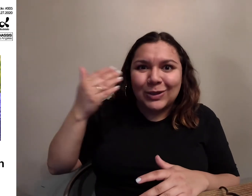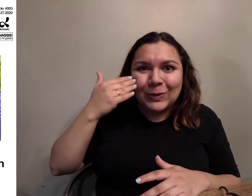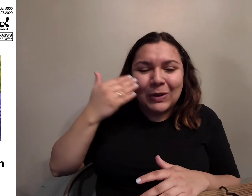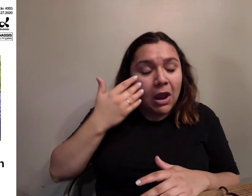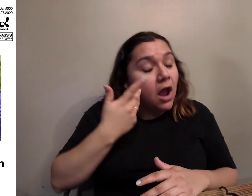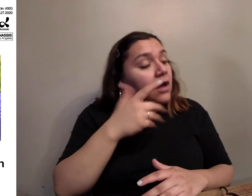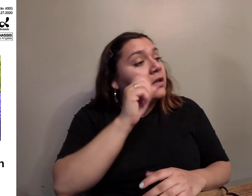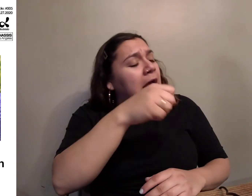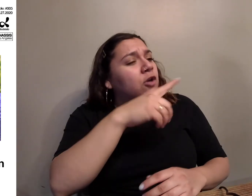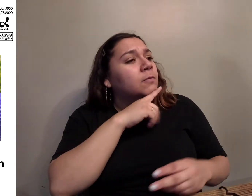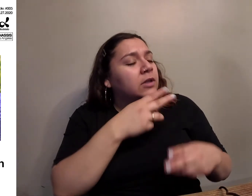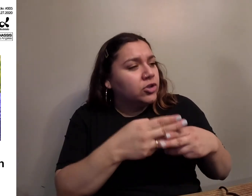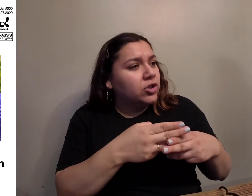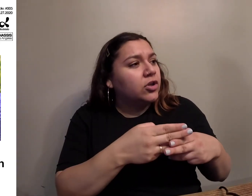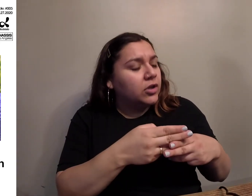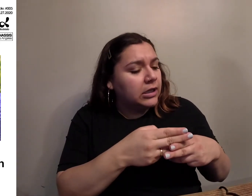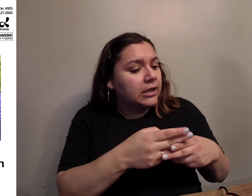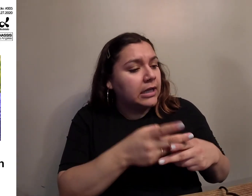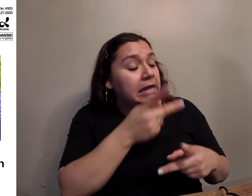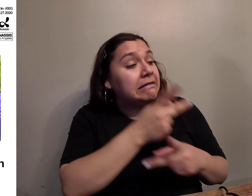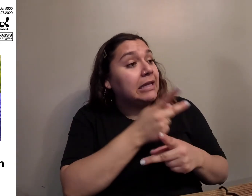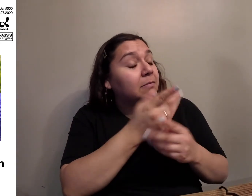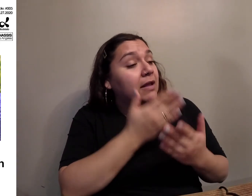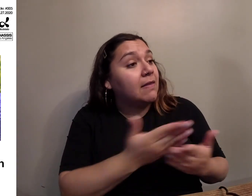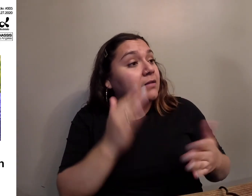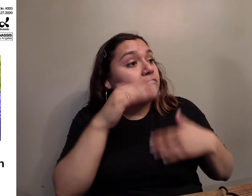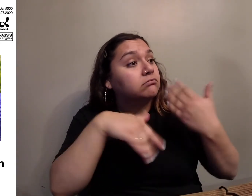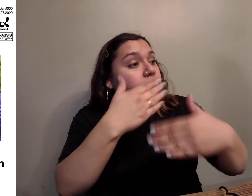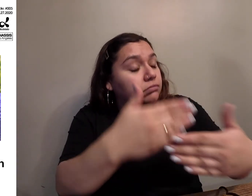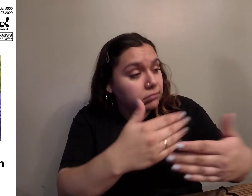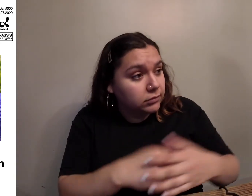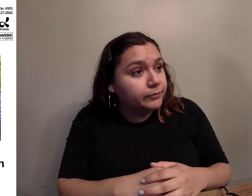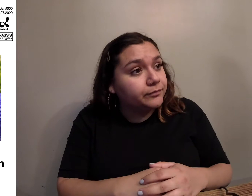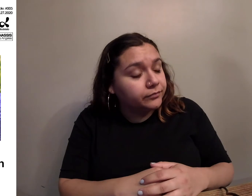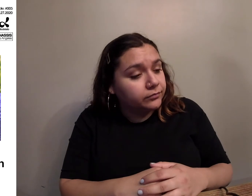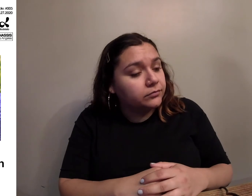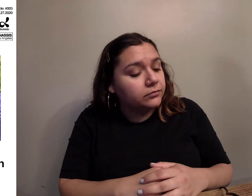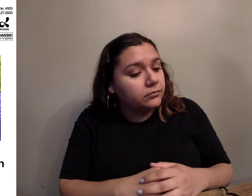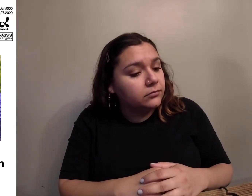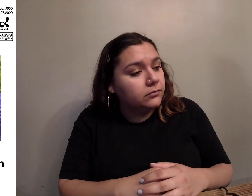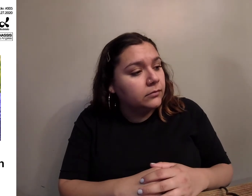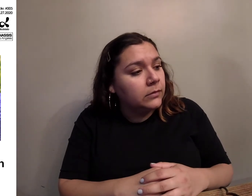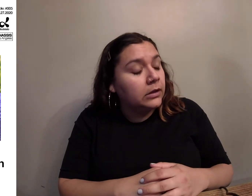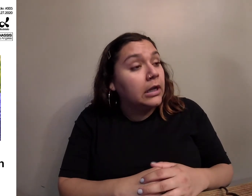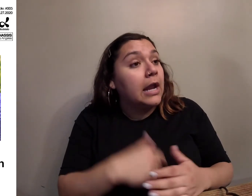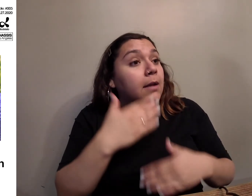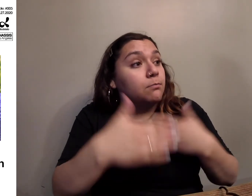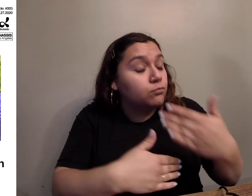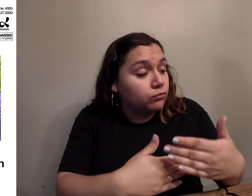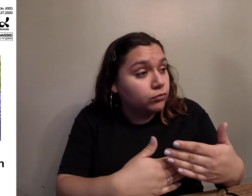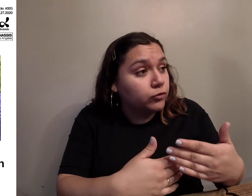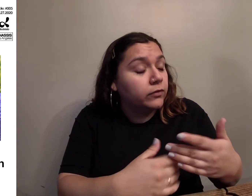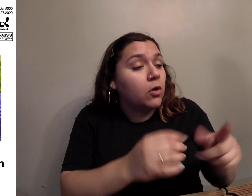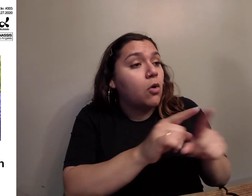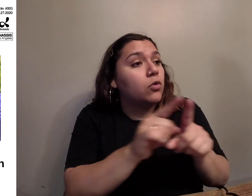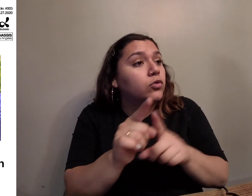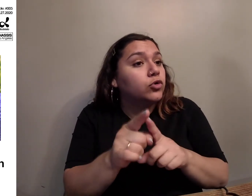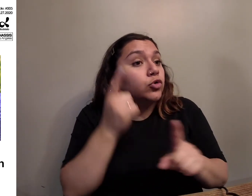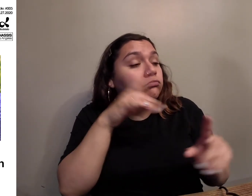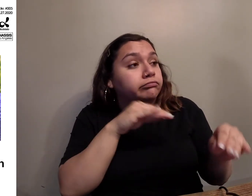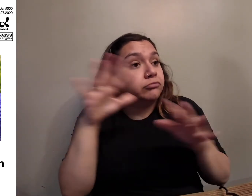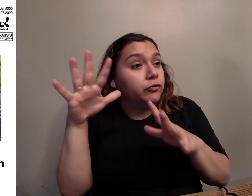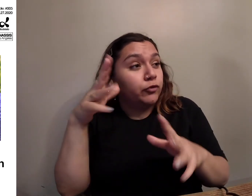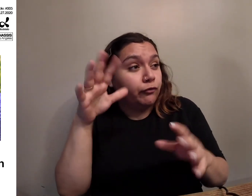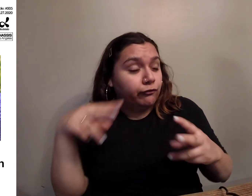You mentioned keeping things moving, and and moving also, as you did, to France.